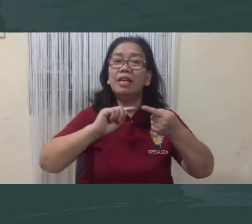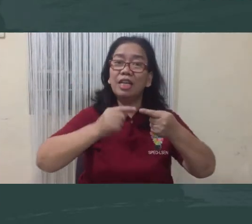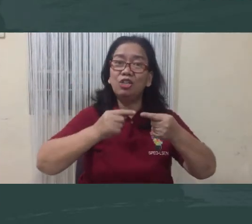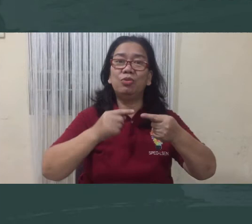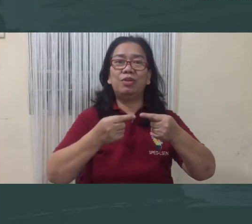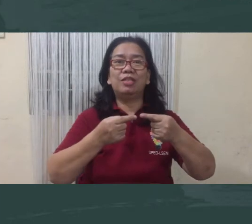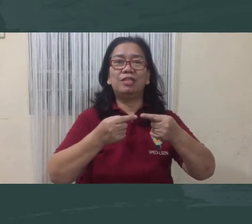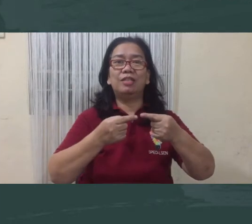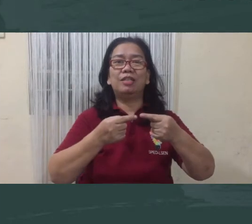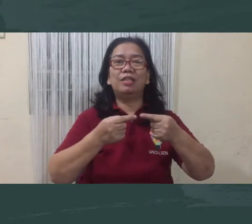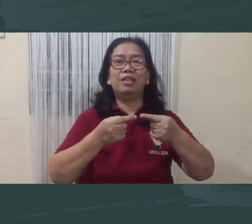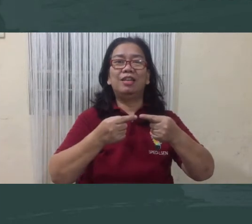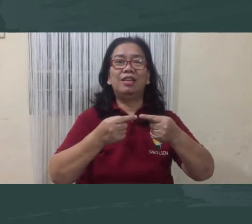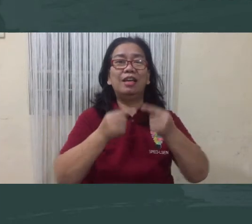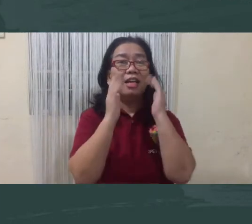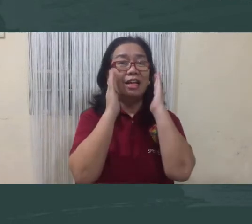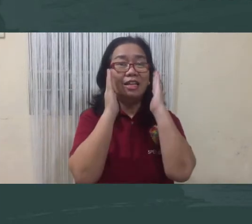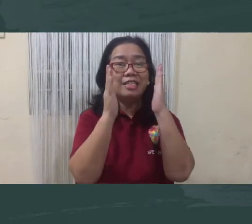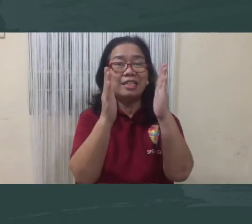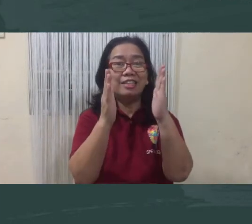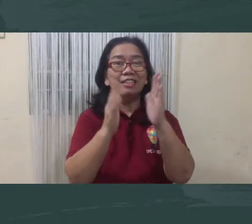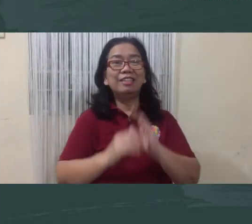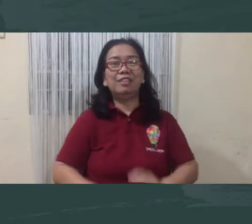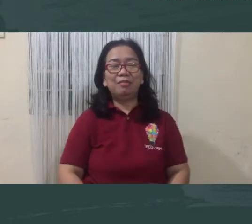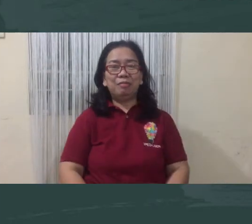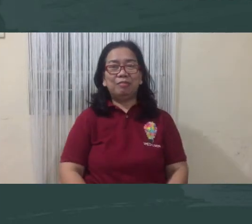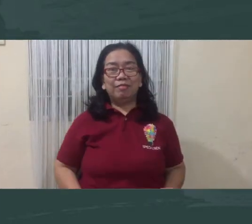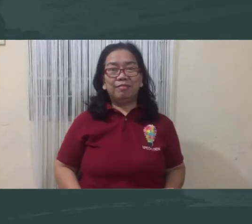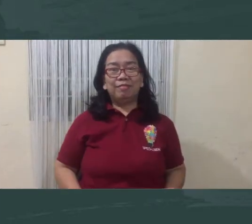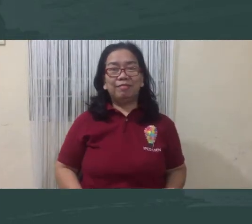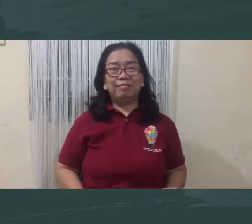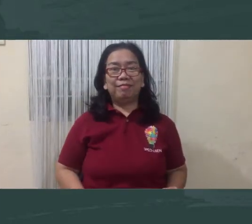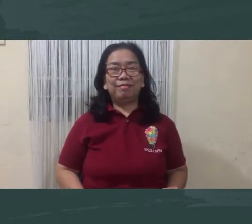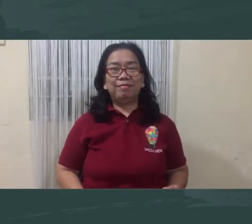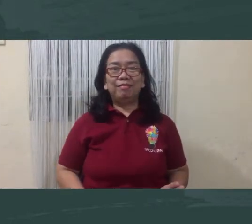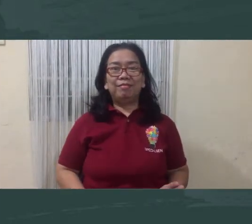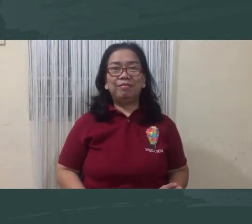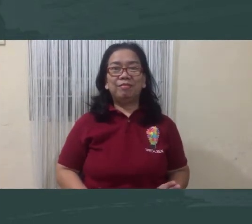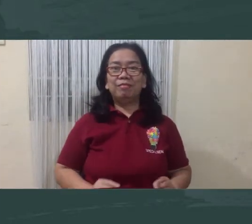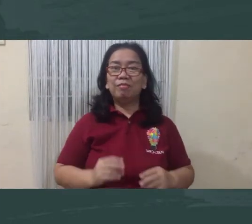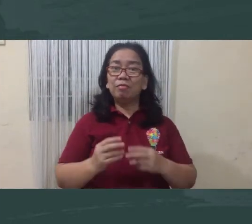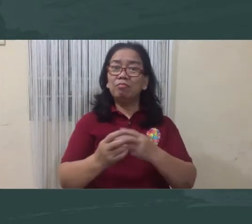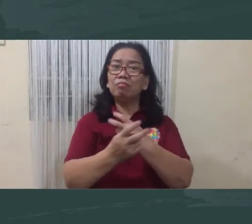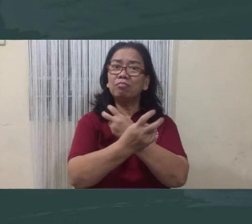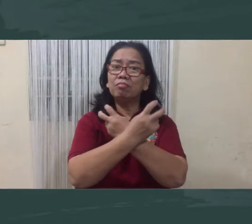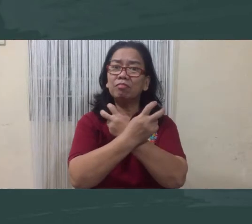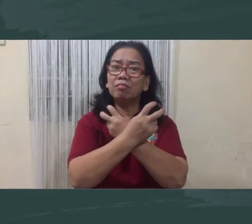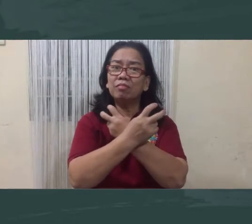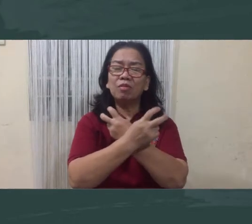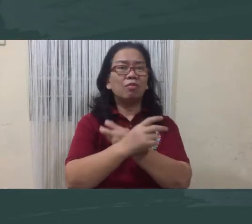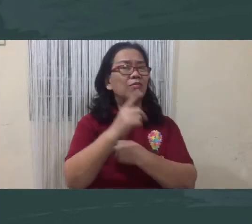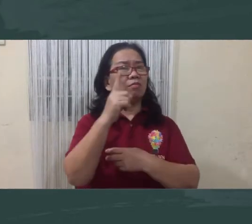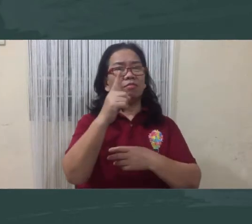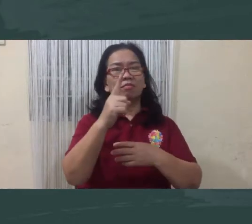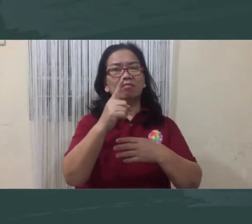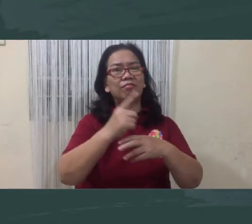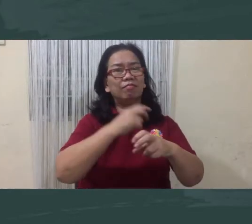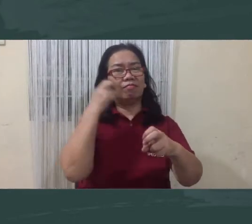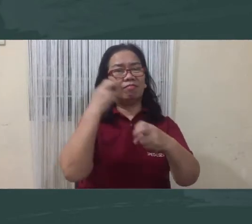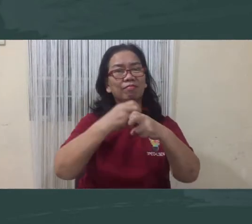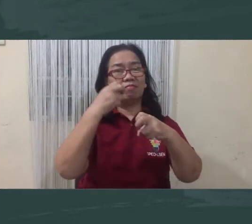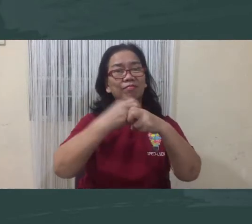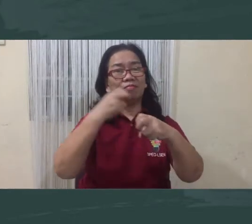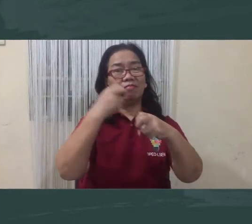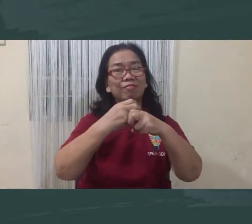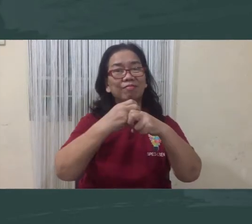and injuries. Listen. Our bones are one of the hardest substances found